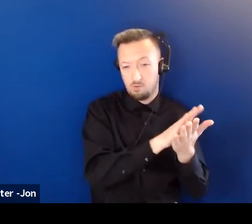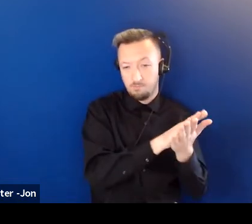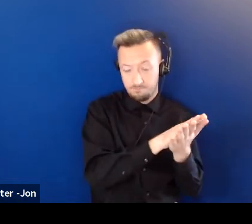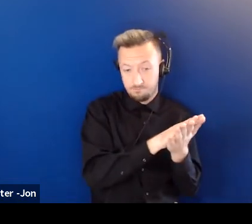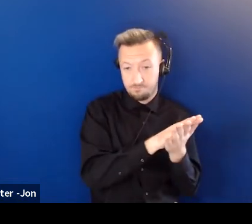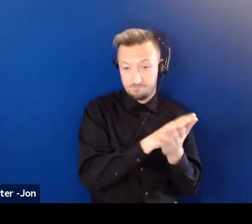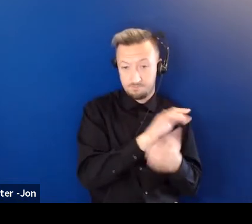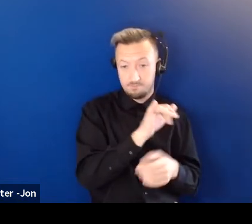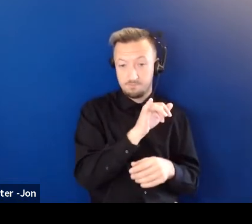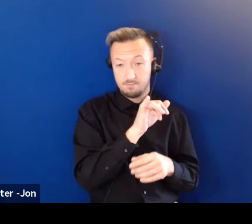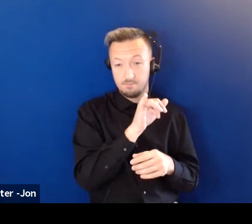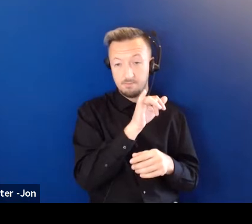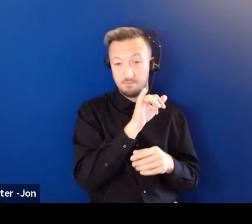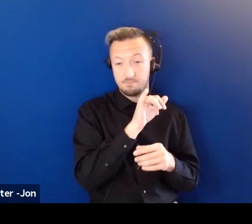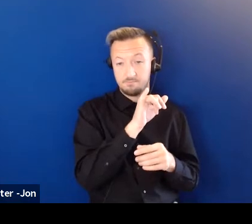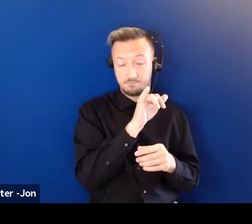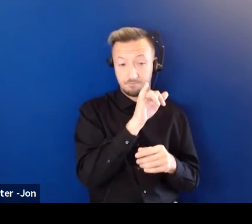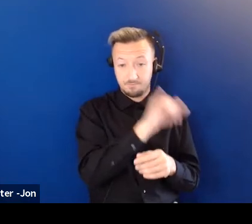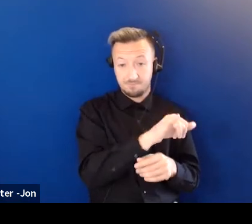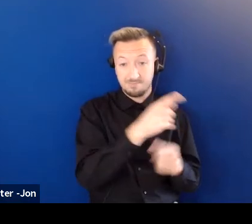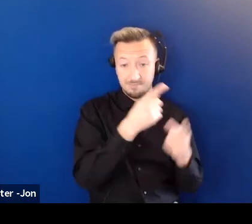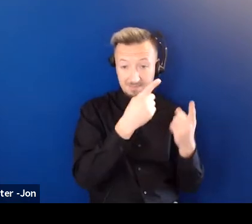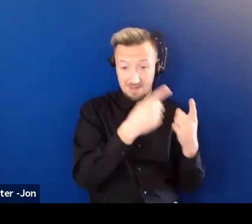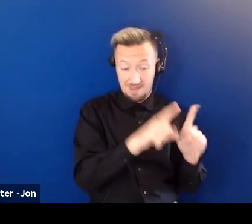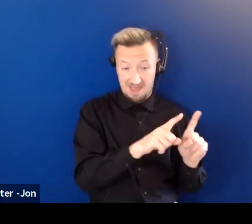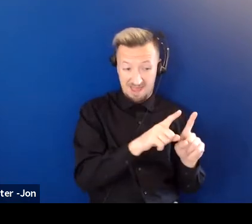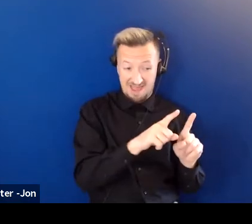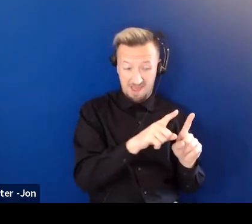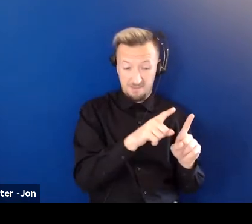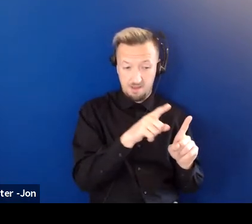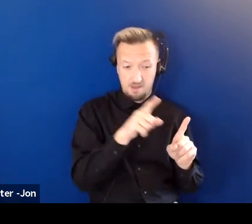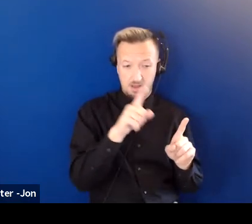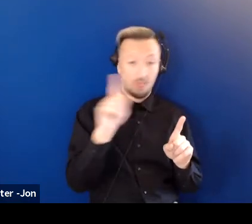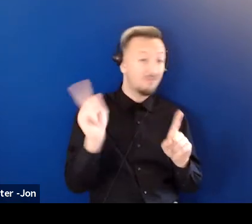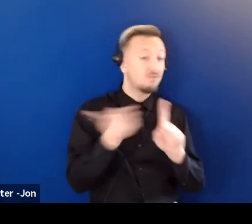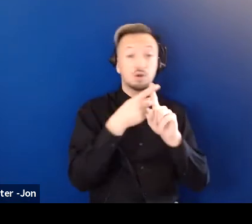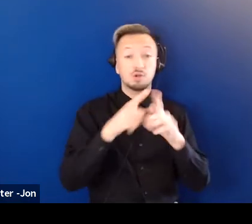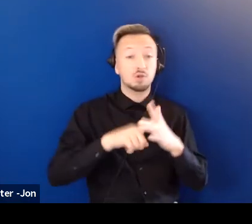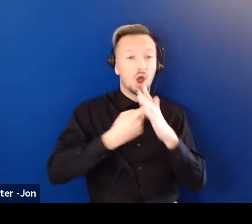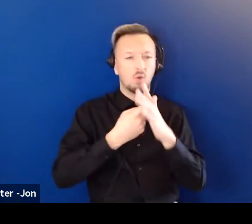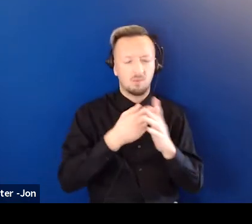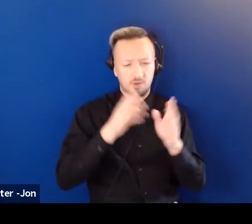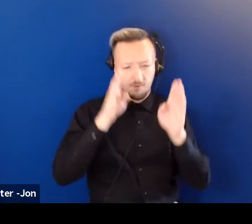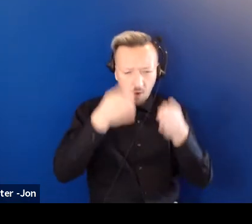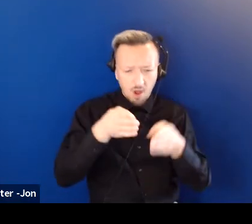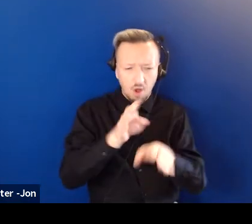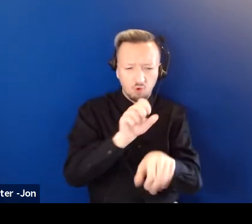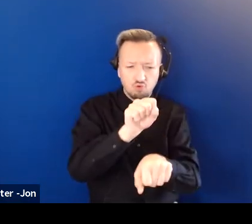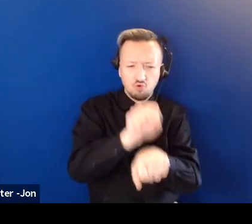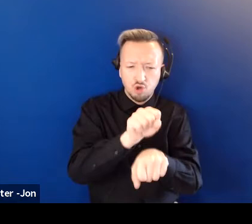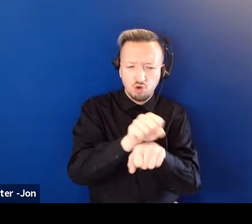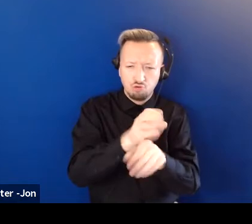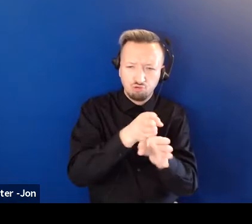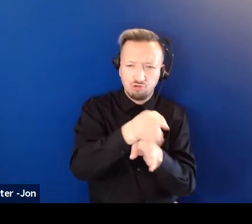request for proposals that they put out, a lot of them were career and job focused. And so we thought that we could take this on. And so we